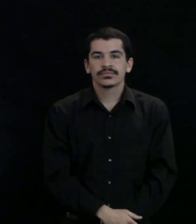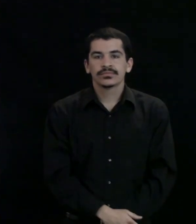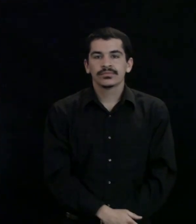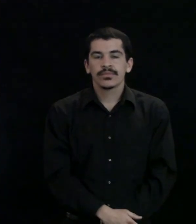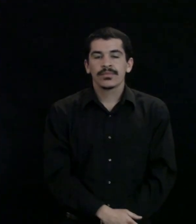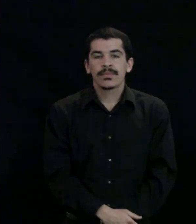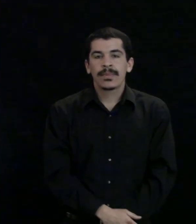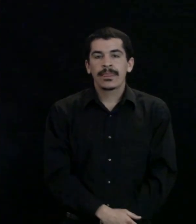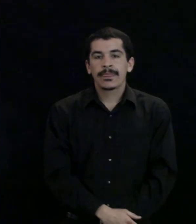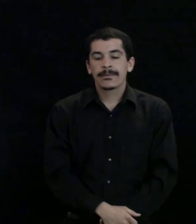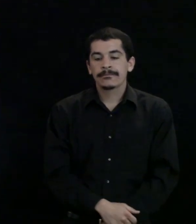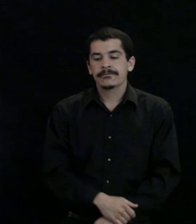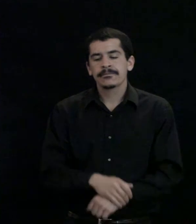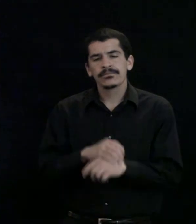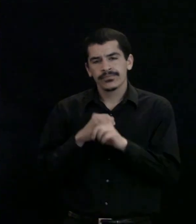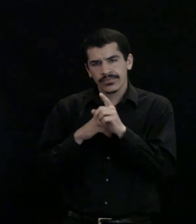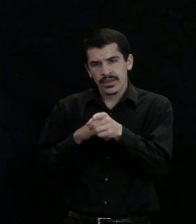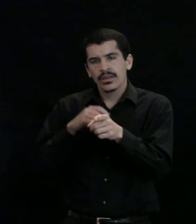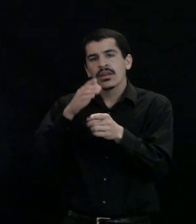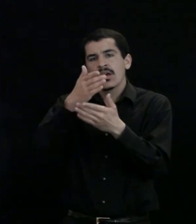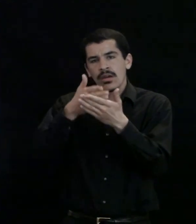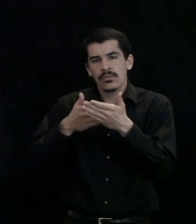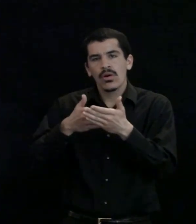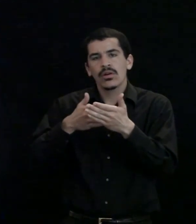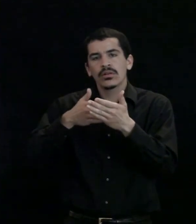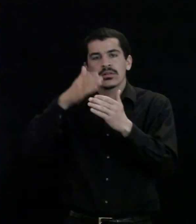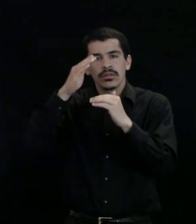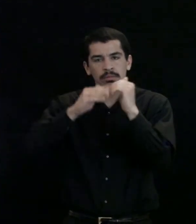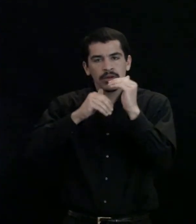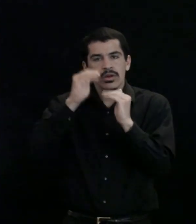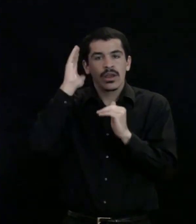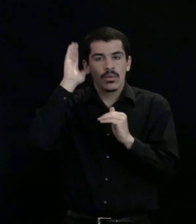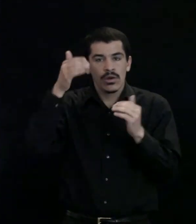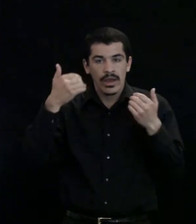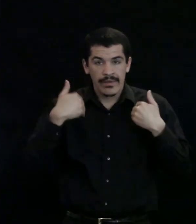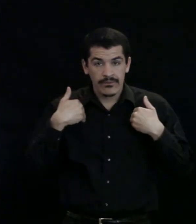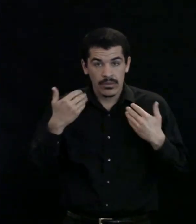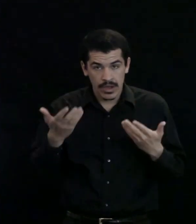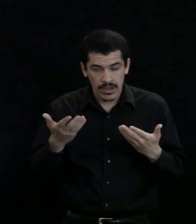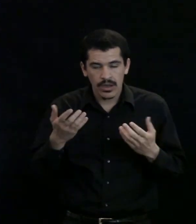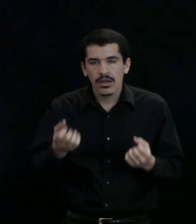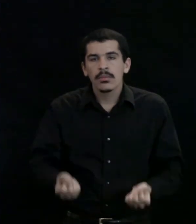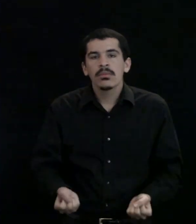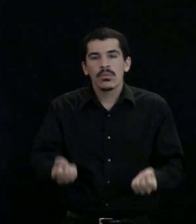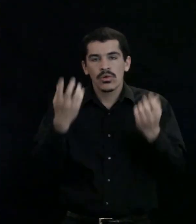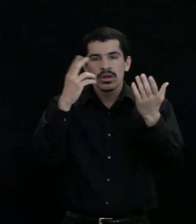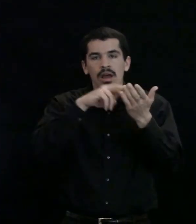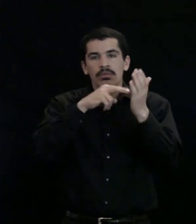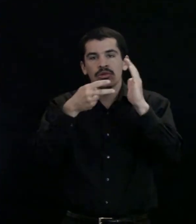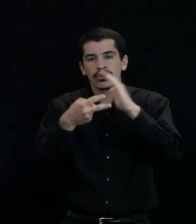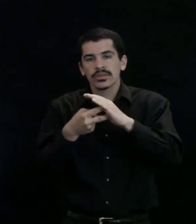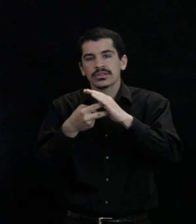This part of the facility would include a multi-purpose room